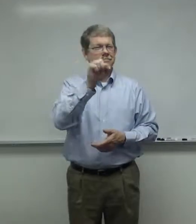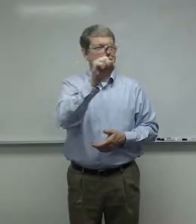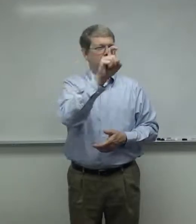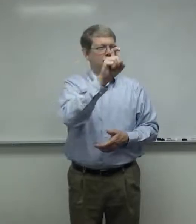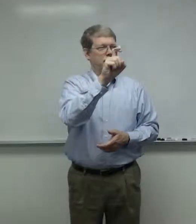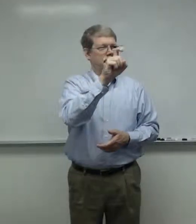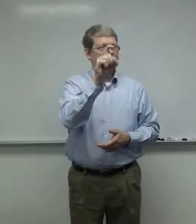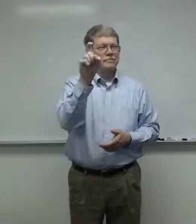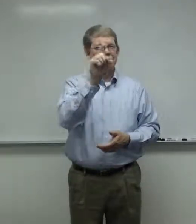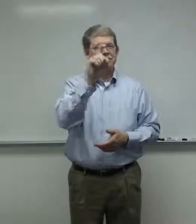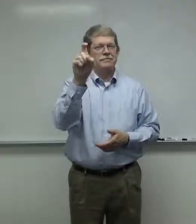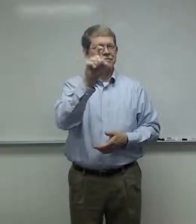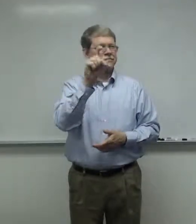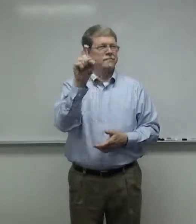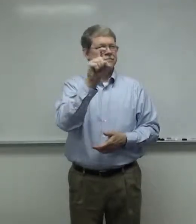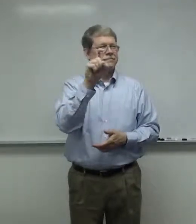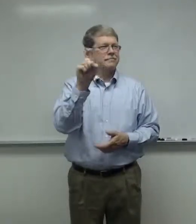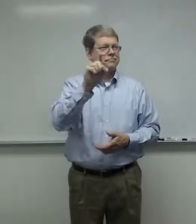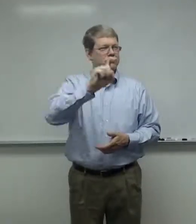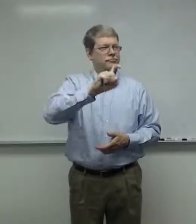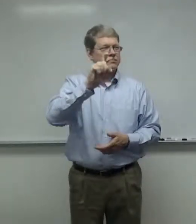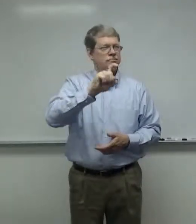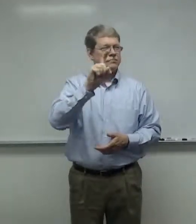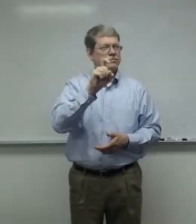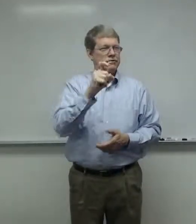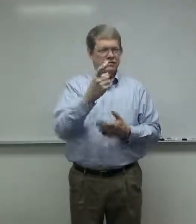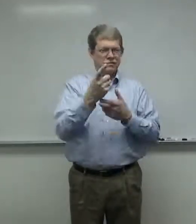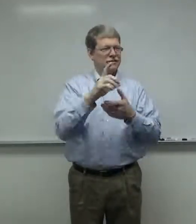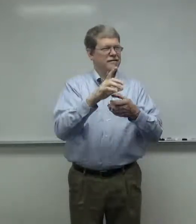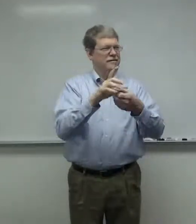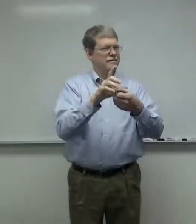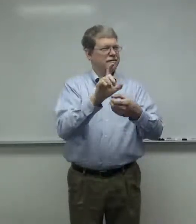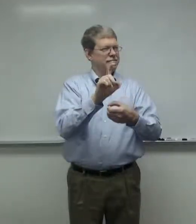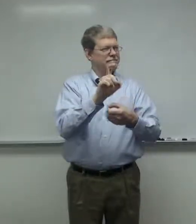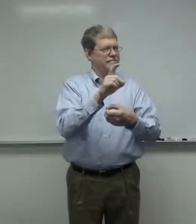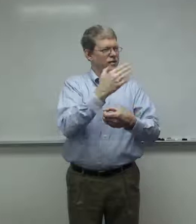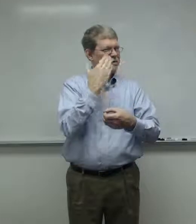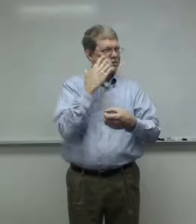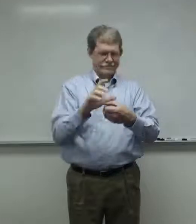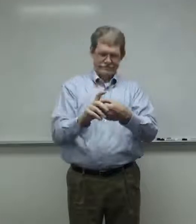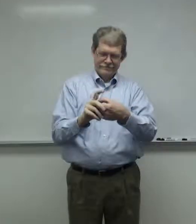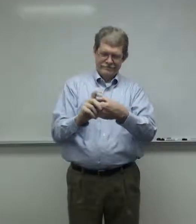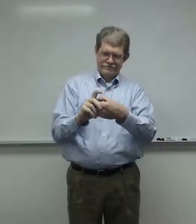Oh, that's the spray paint cans. That would be that. Yeah, just showing those.